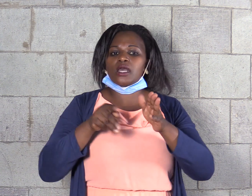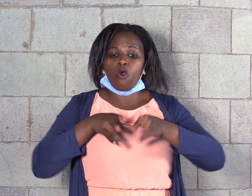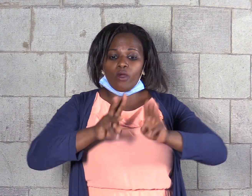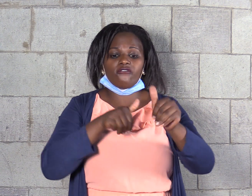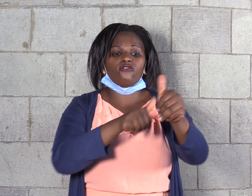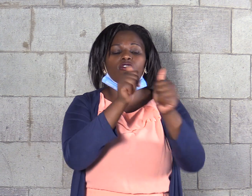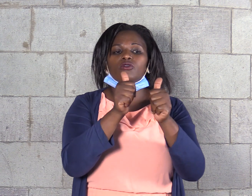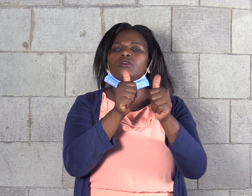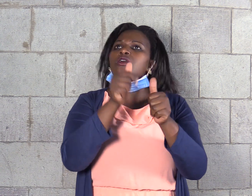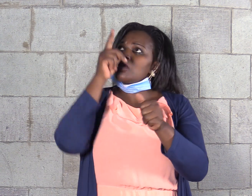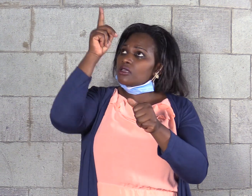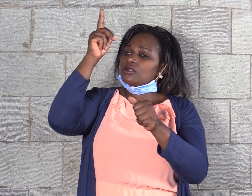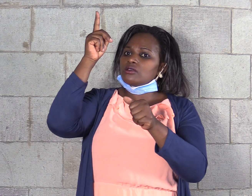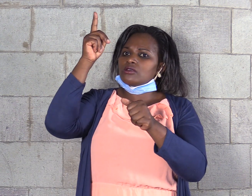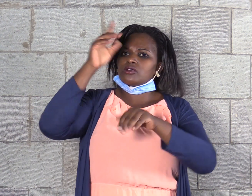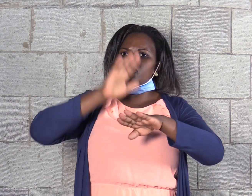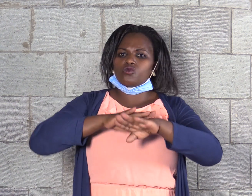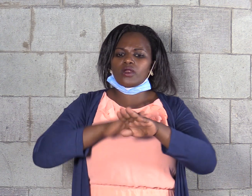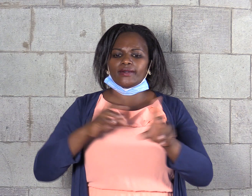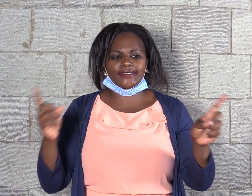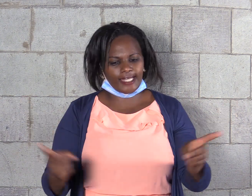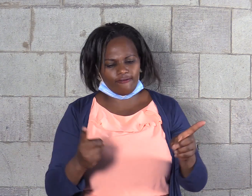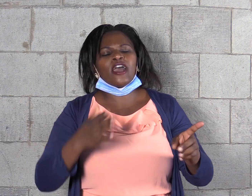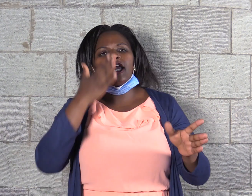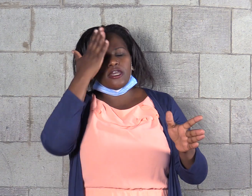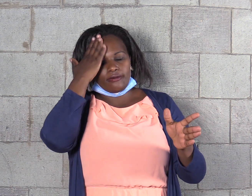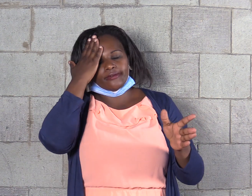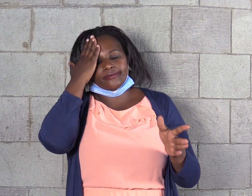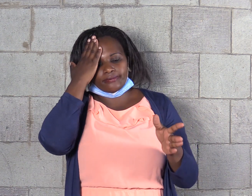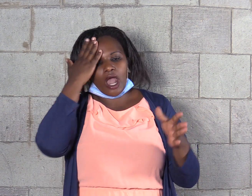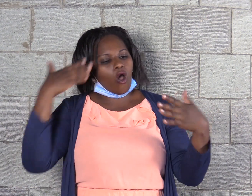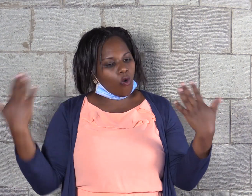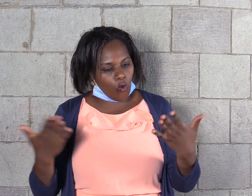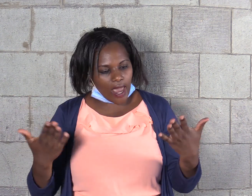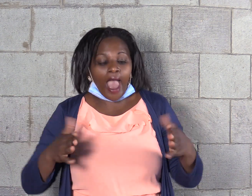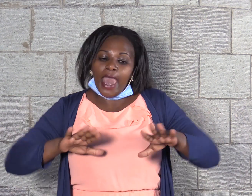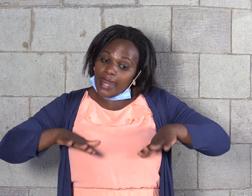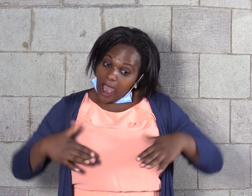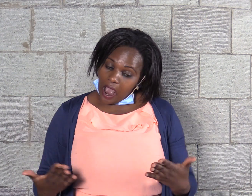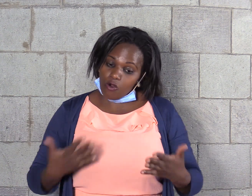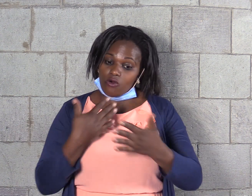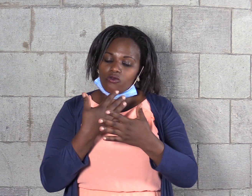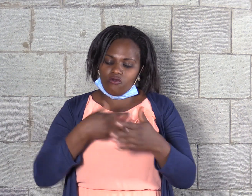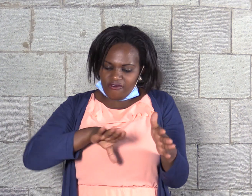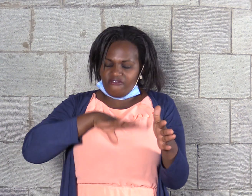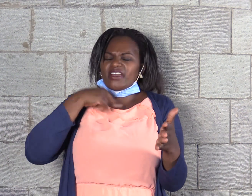because him being our shepherd, he knows where and how we feel it. He knows when